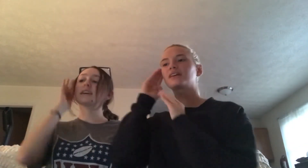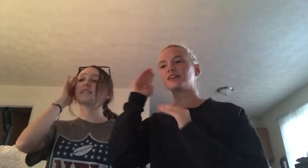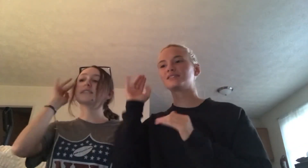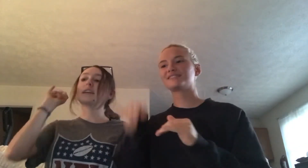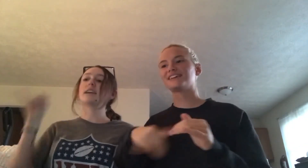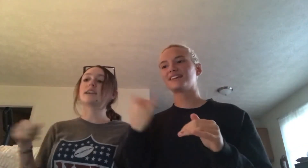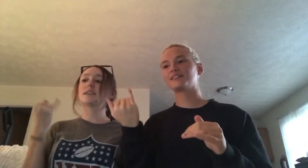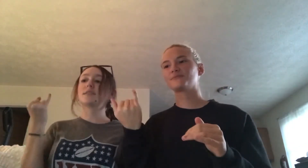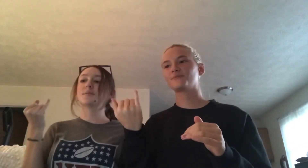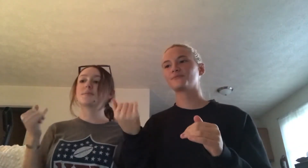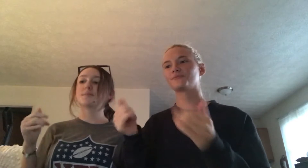kissing,